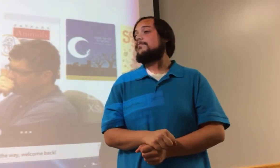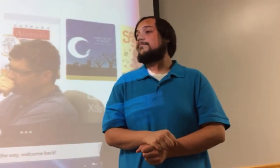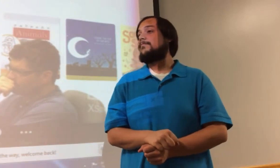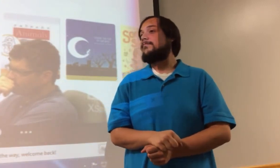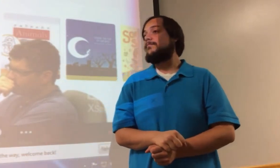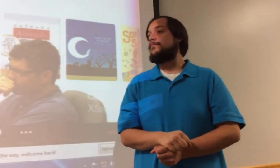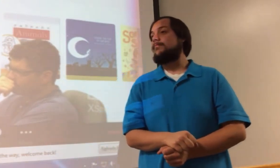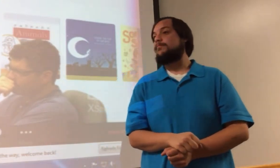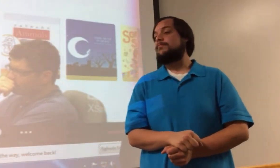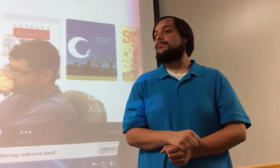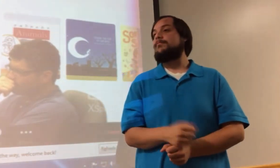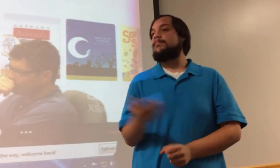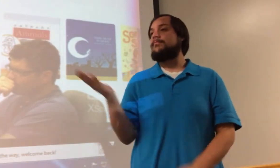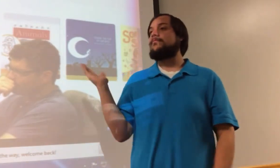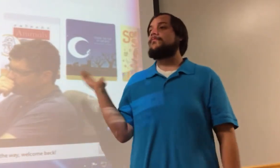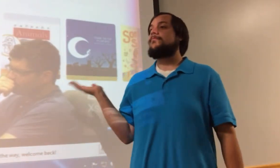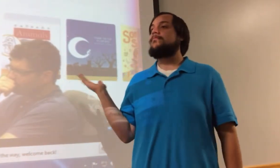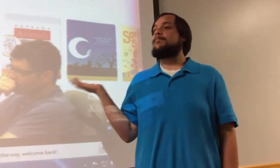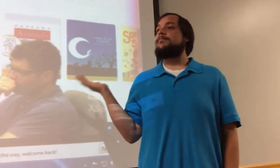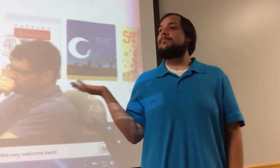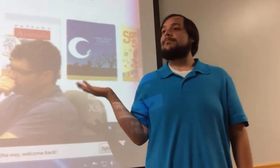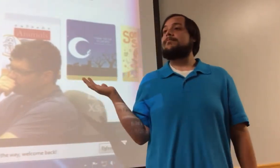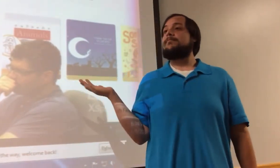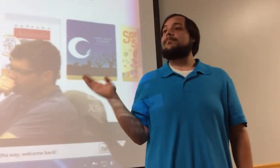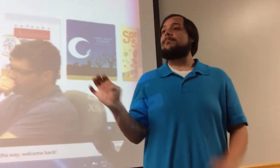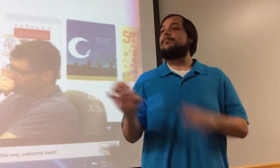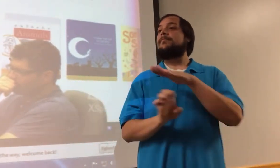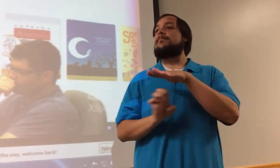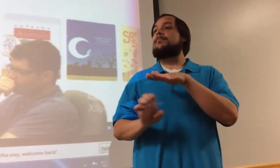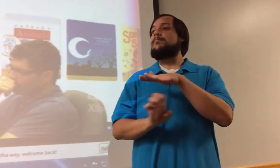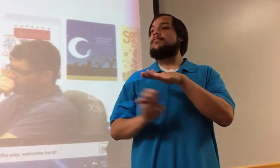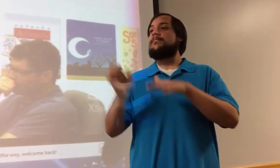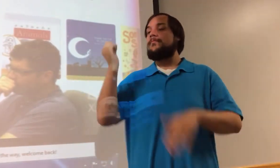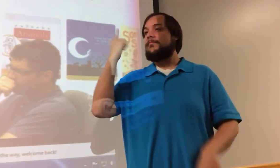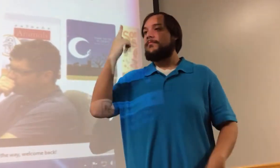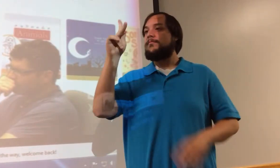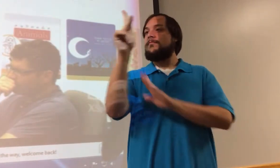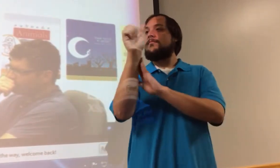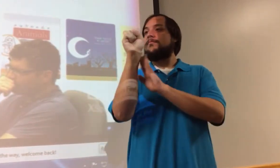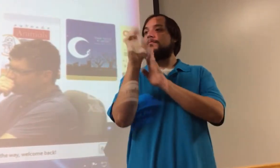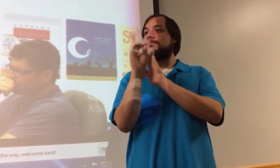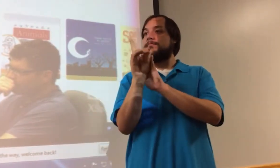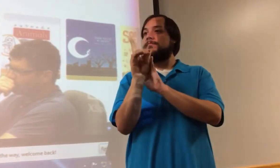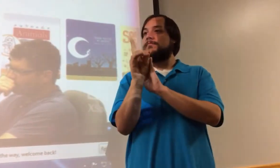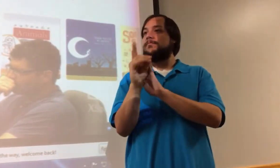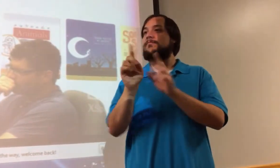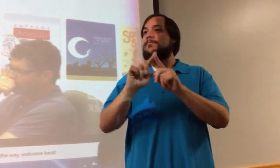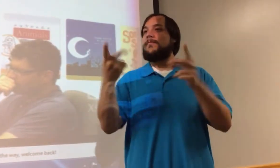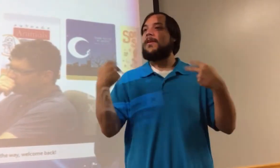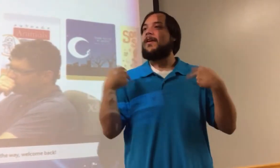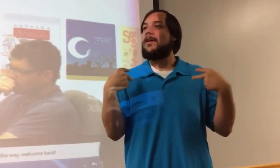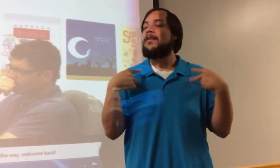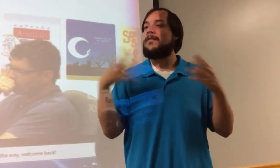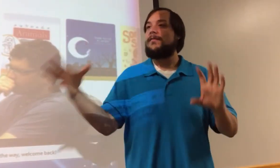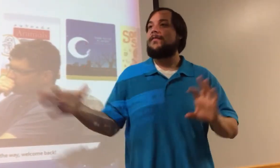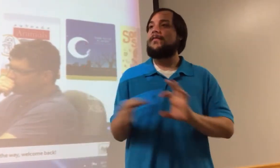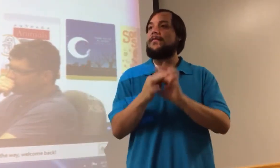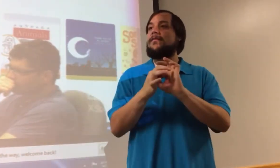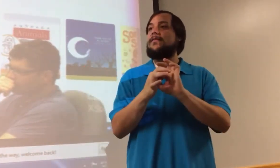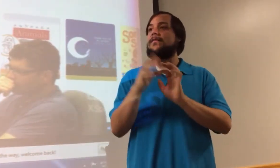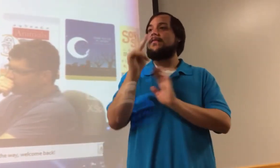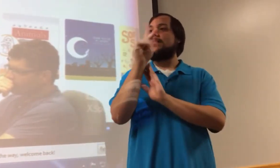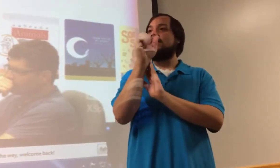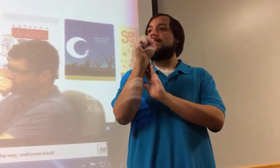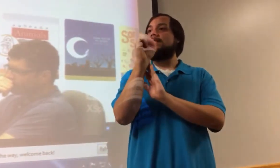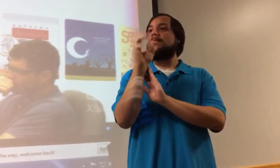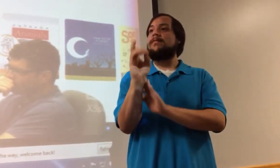Question, basically, this is, for the elementary level, I understand KSD's, but do we have involvement by